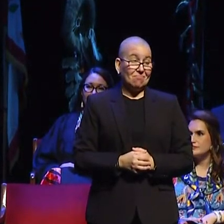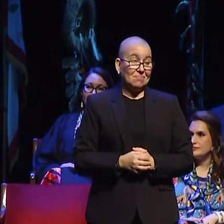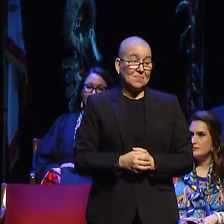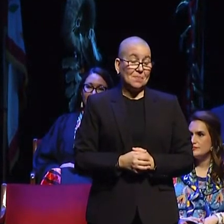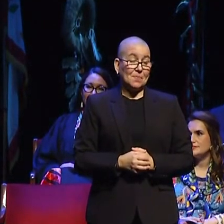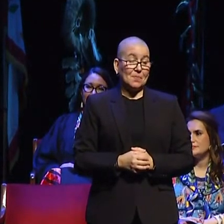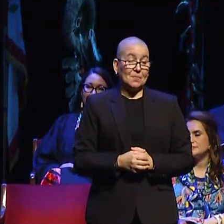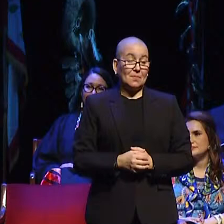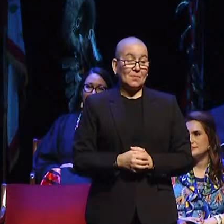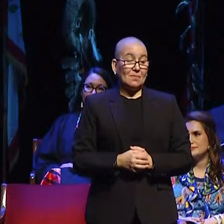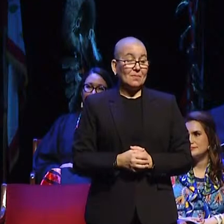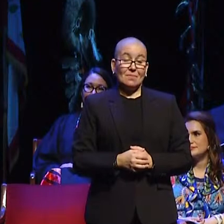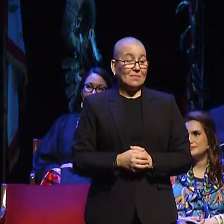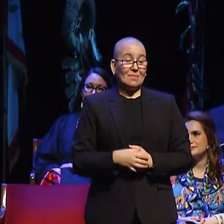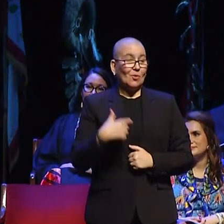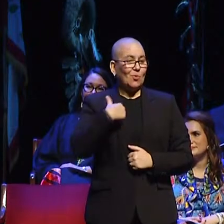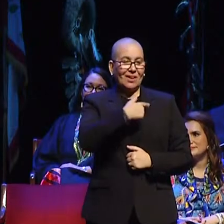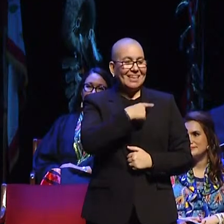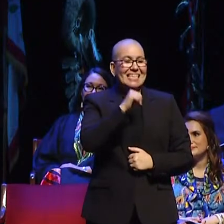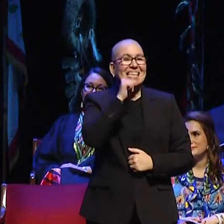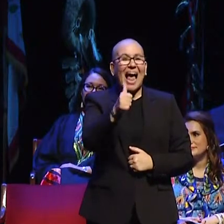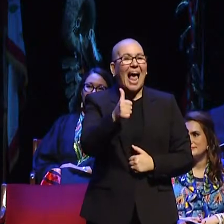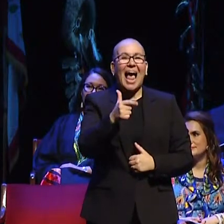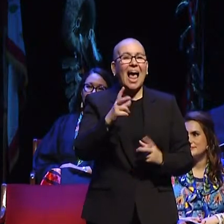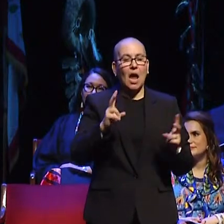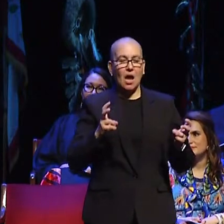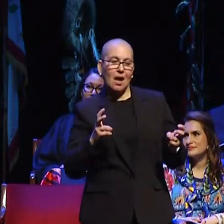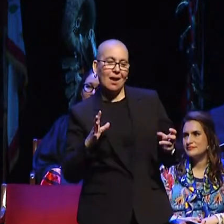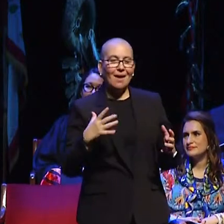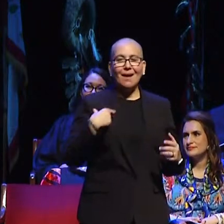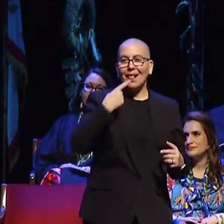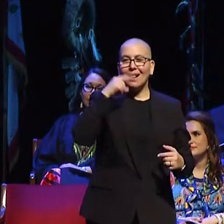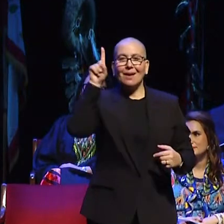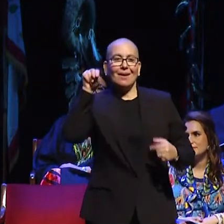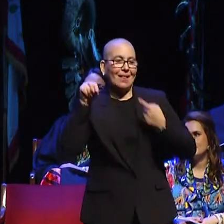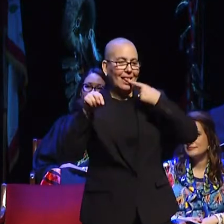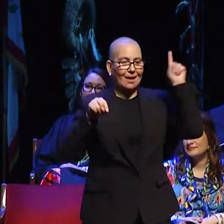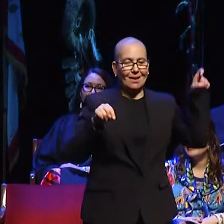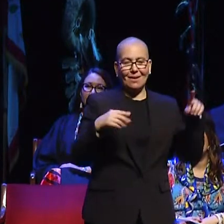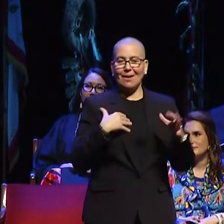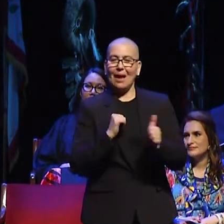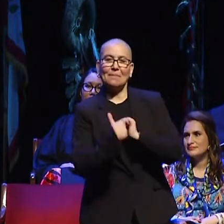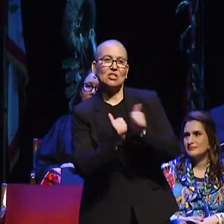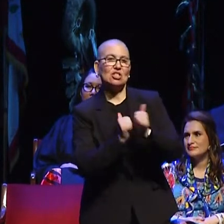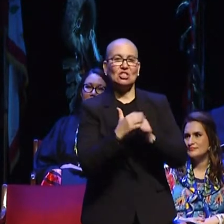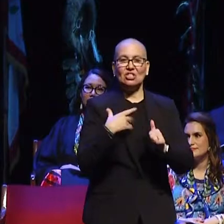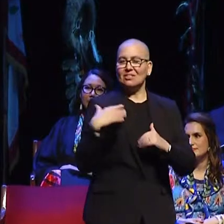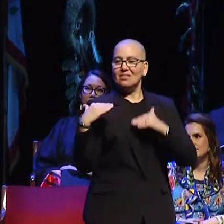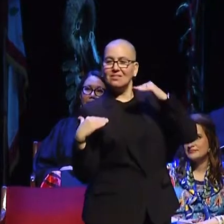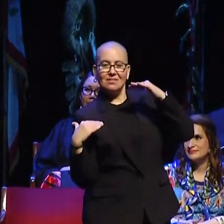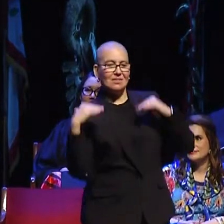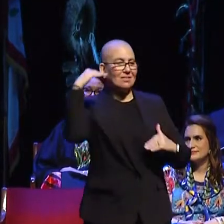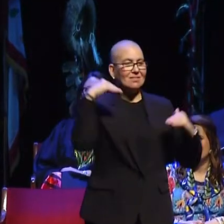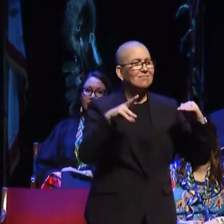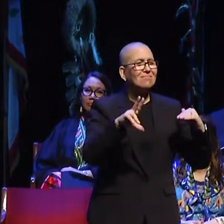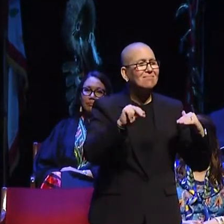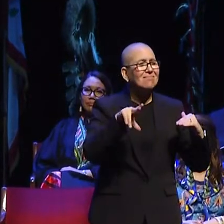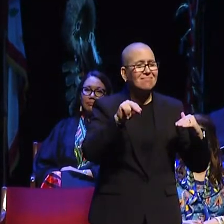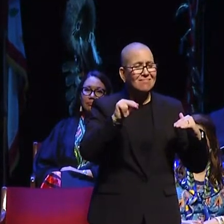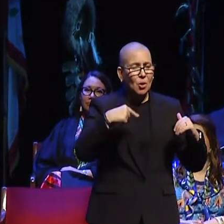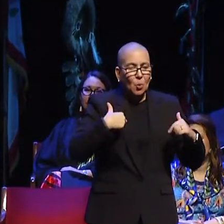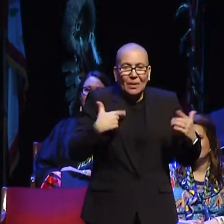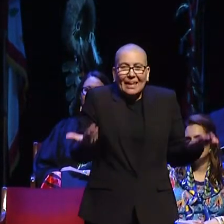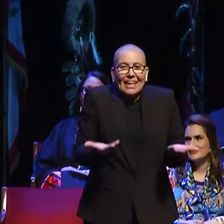We're not here to score cheap political points. We're certainly not here for victory laps. We are here for one very clear and